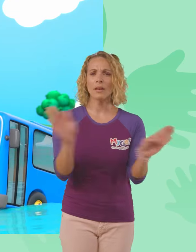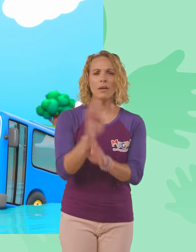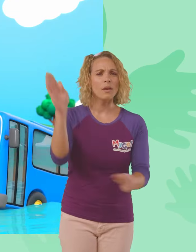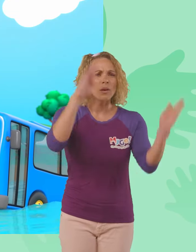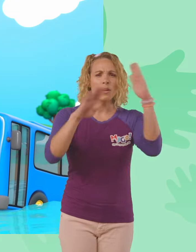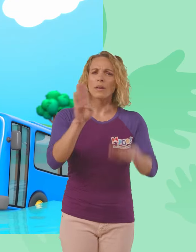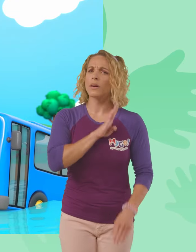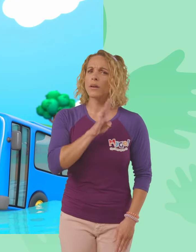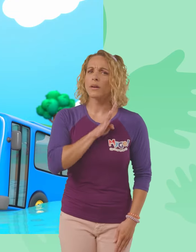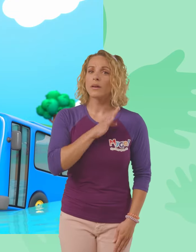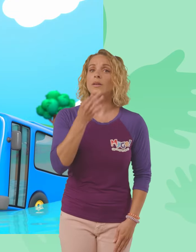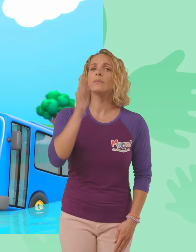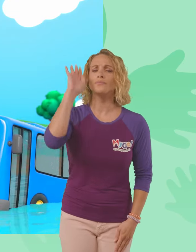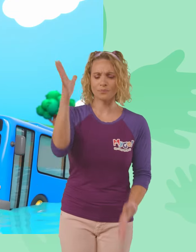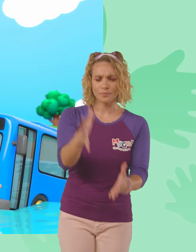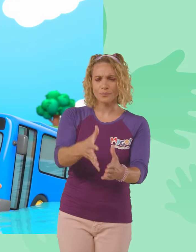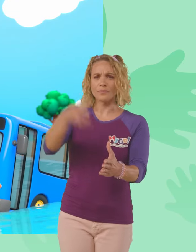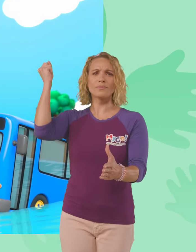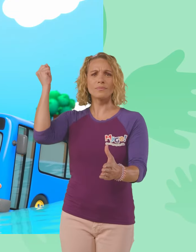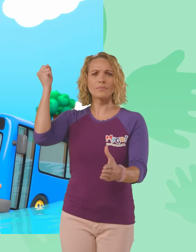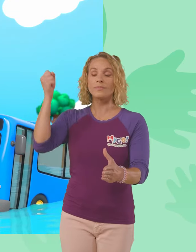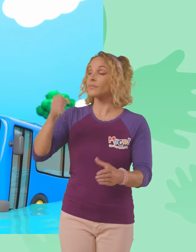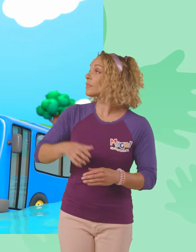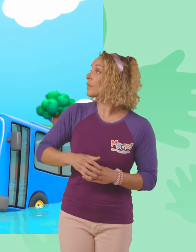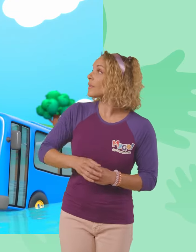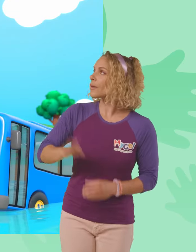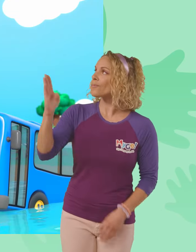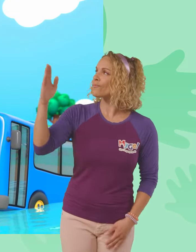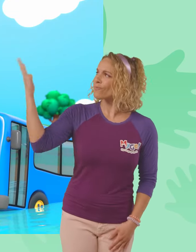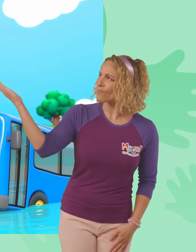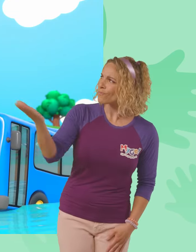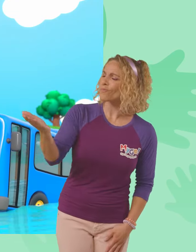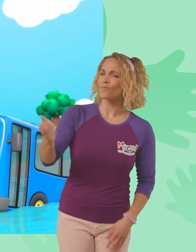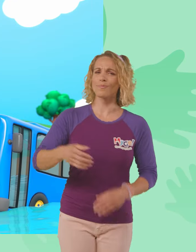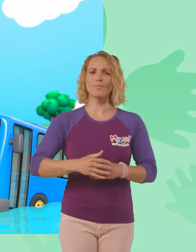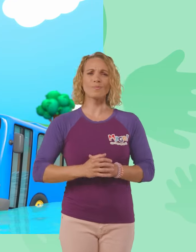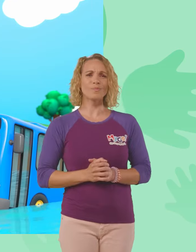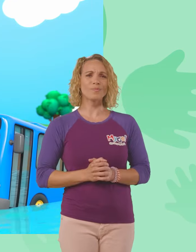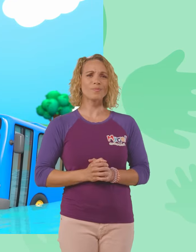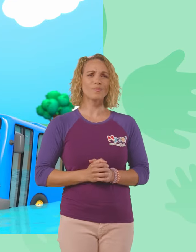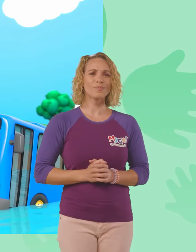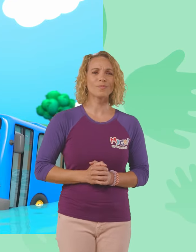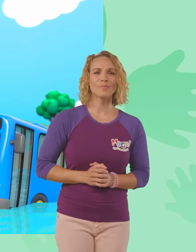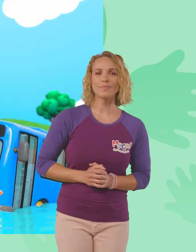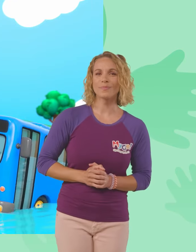Don't worry, Barry. We'll soon have you out of there. Blue!